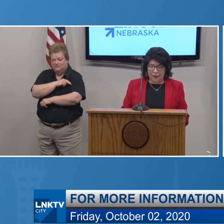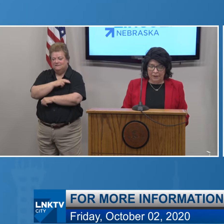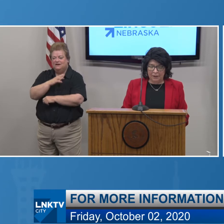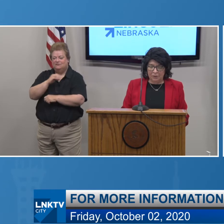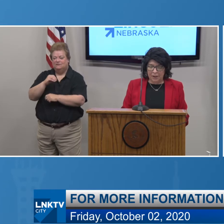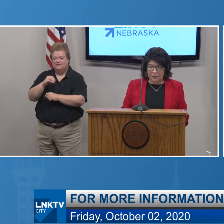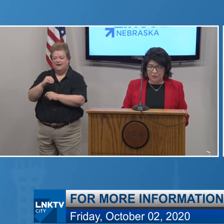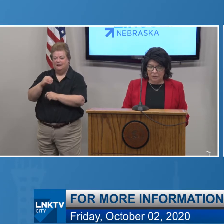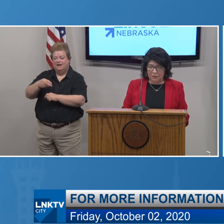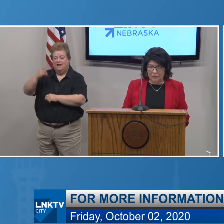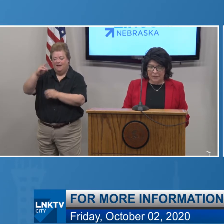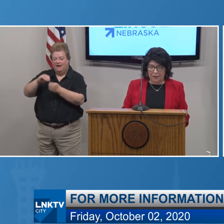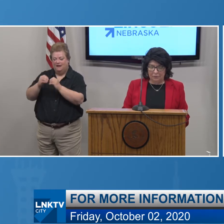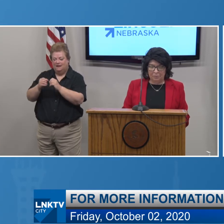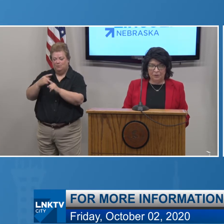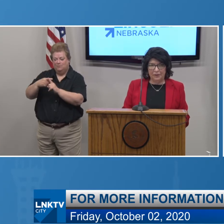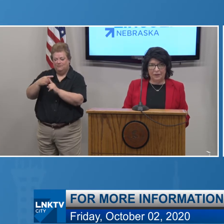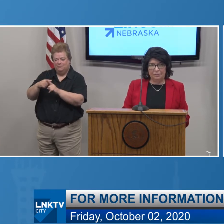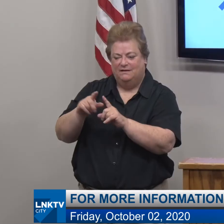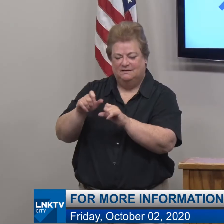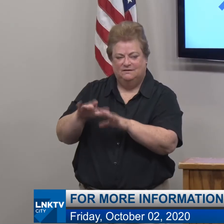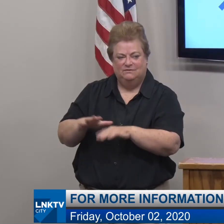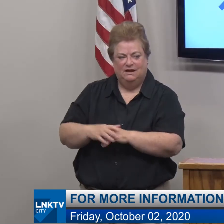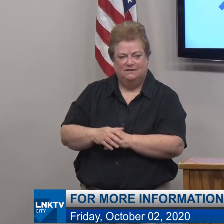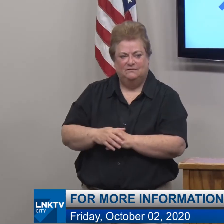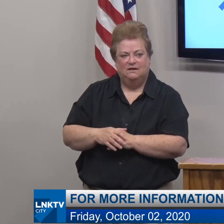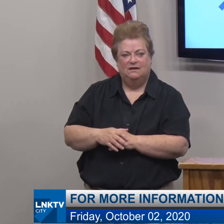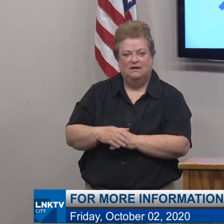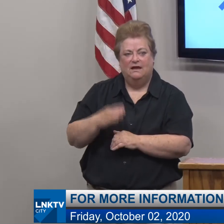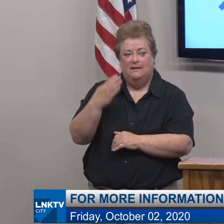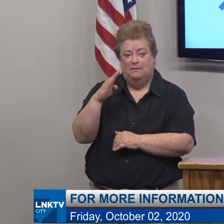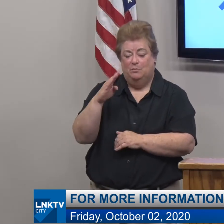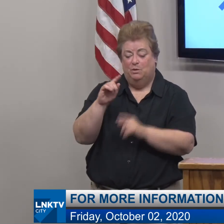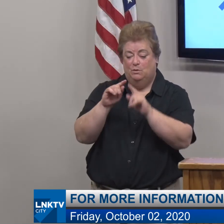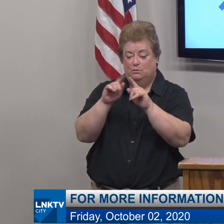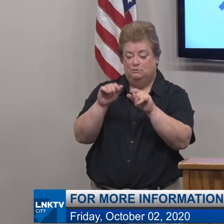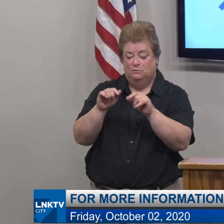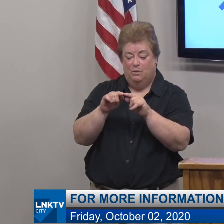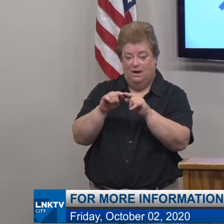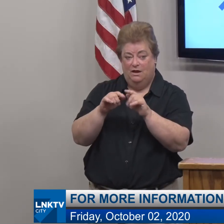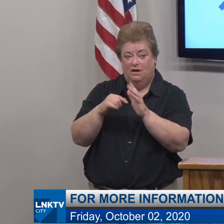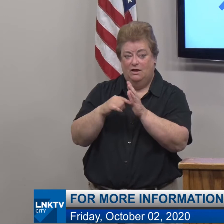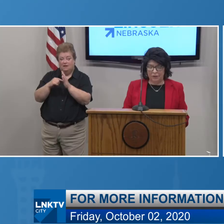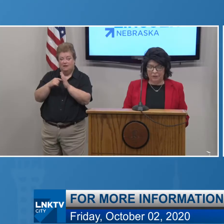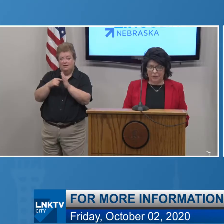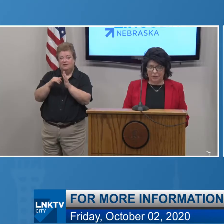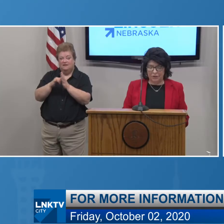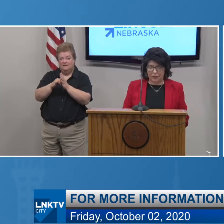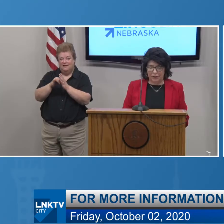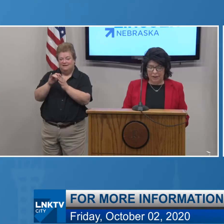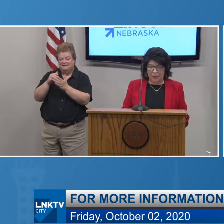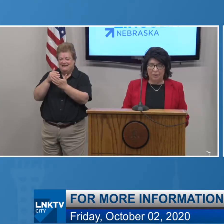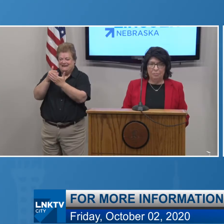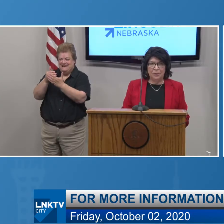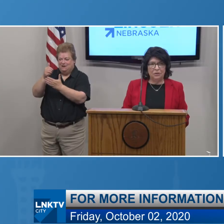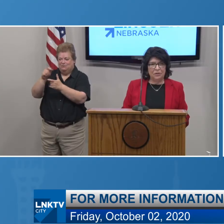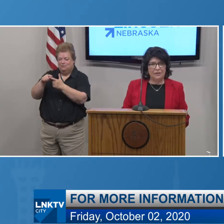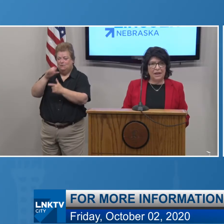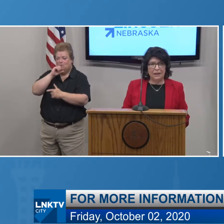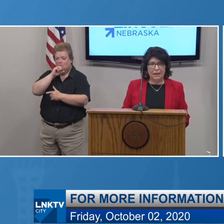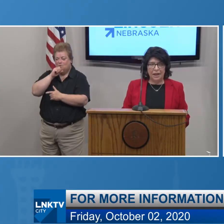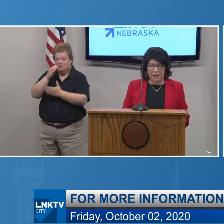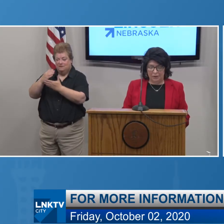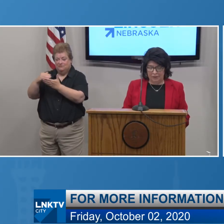will find the location of the risk dial represented by the blue square outlined in red near the mid-orange section, but